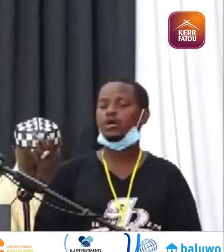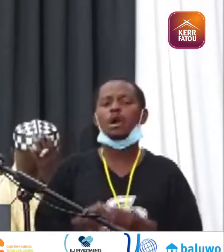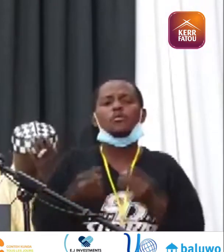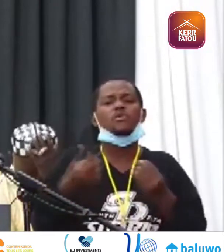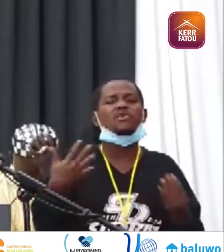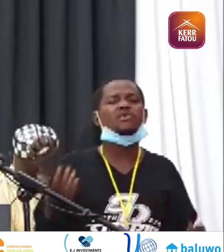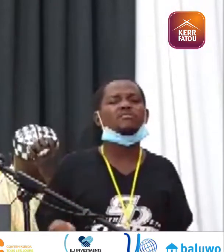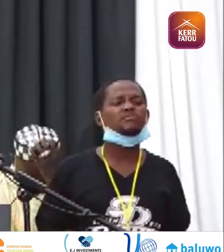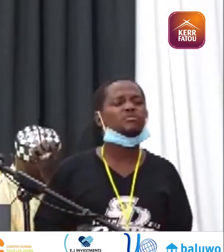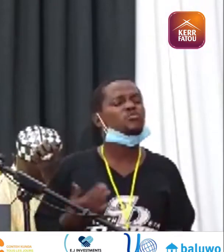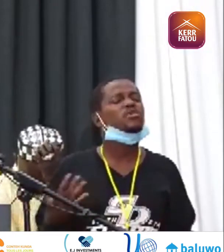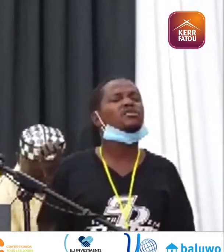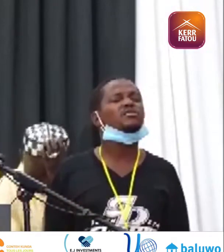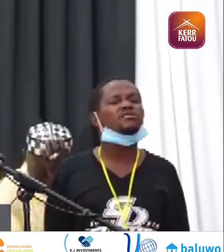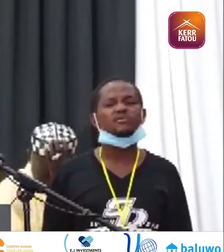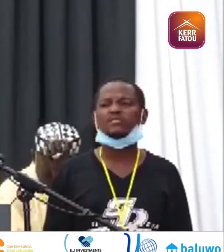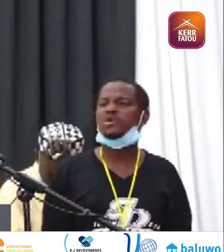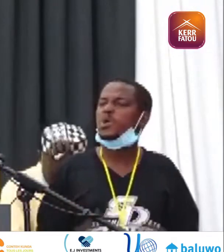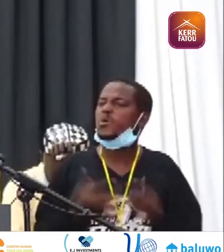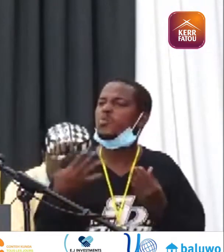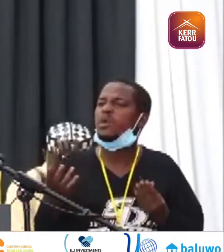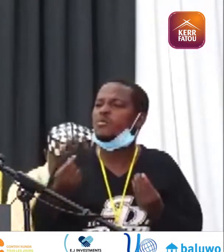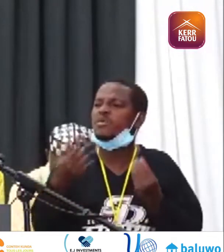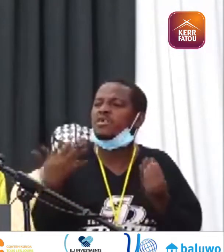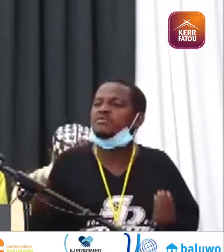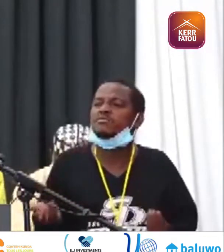where are these funds?